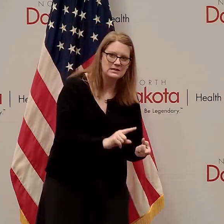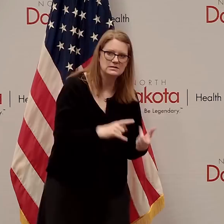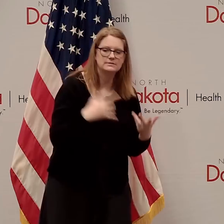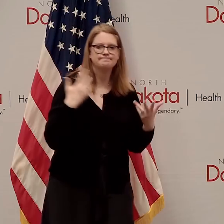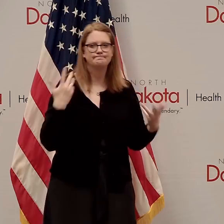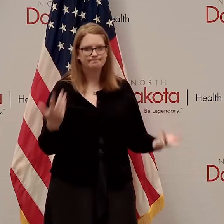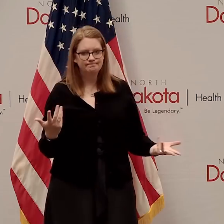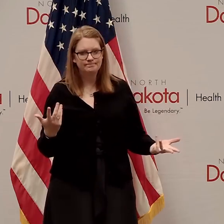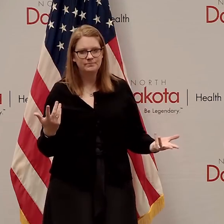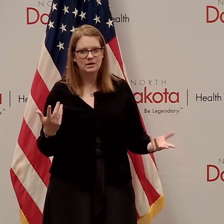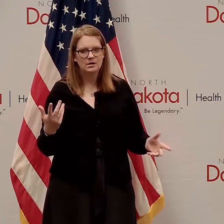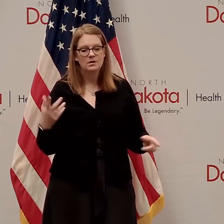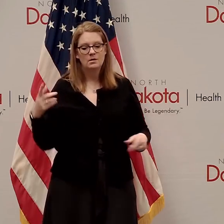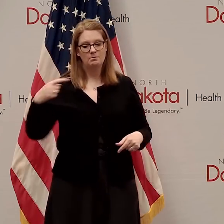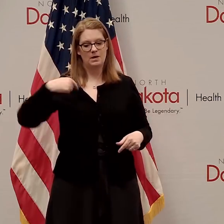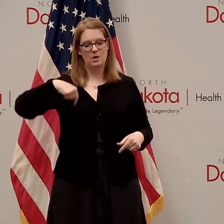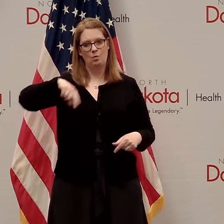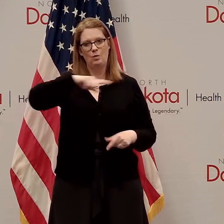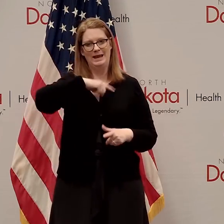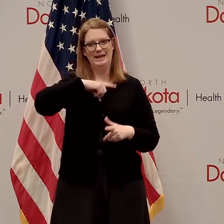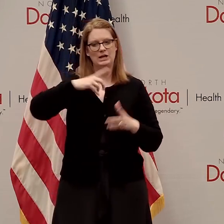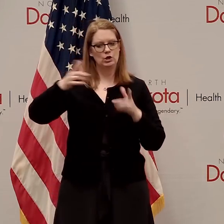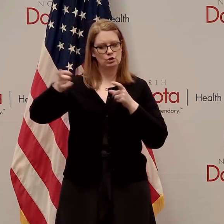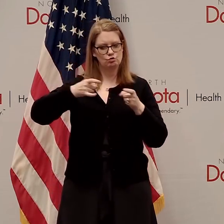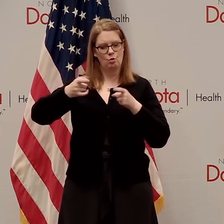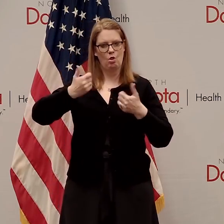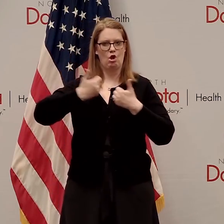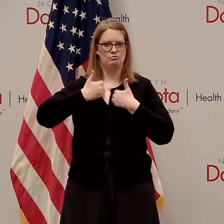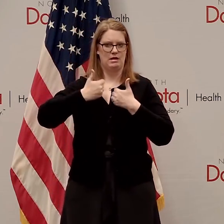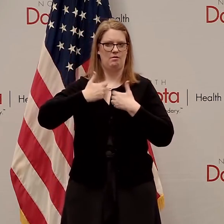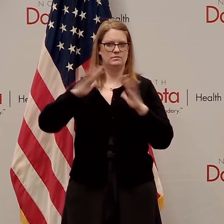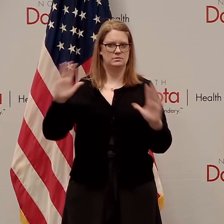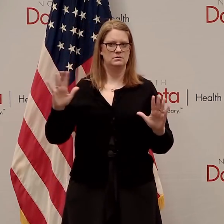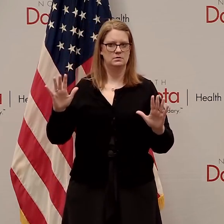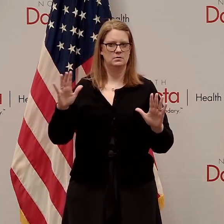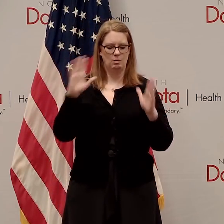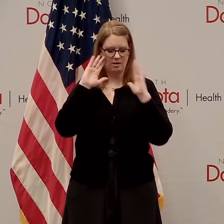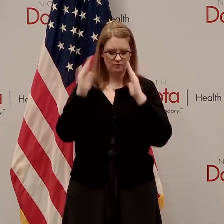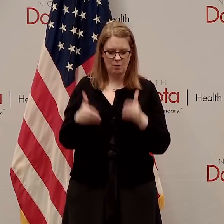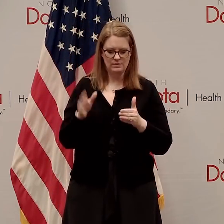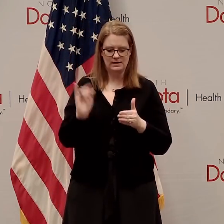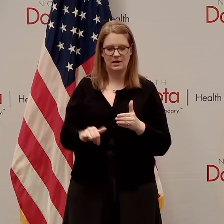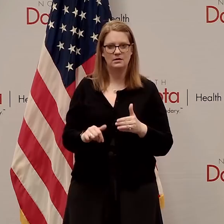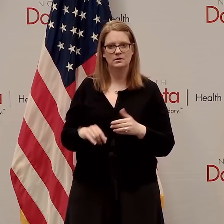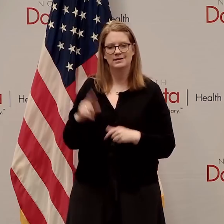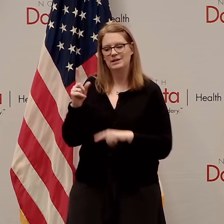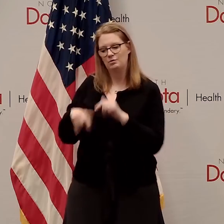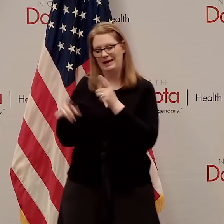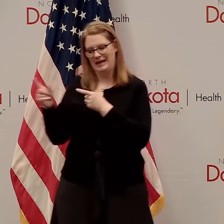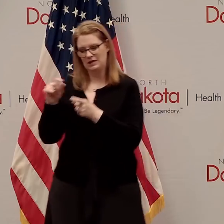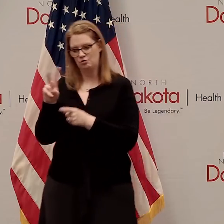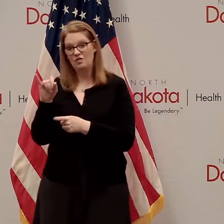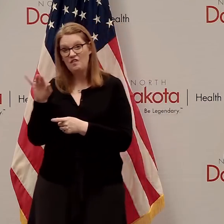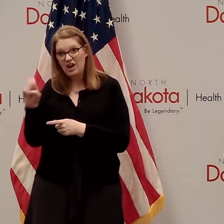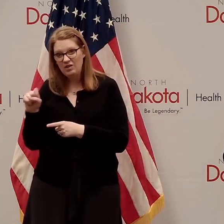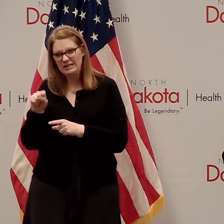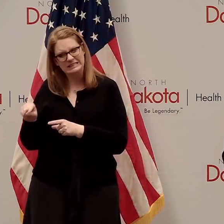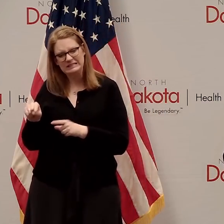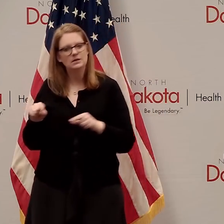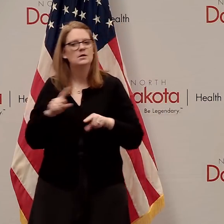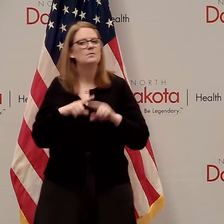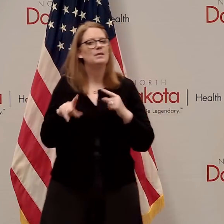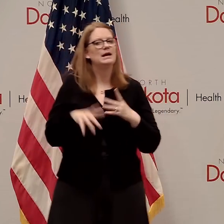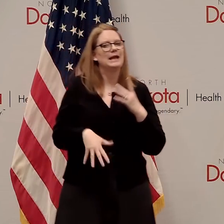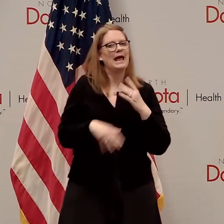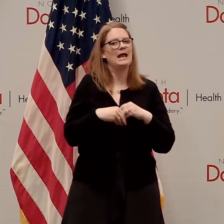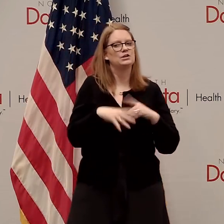do ourselves that we can control, and we want to focus on the things we can control. And we can't control the virus, but we can control building up our